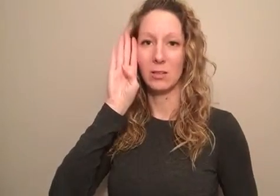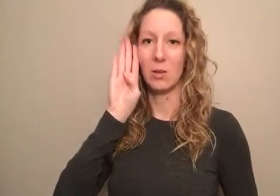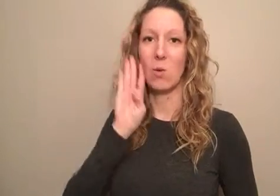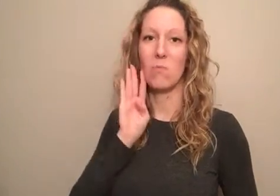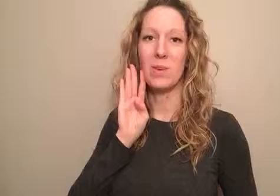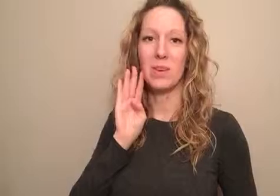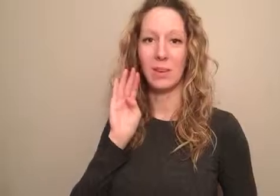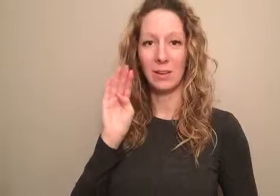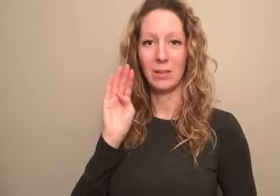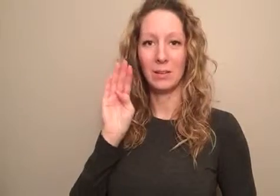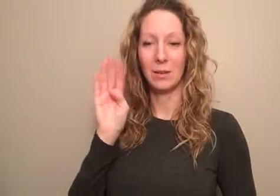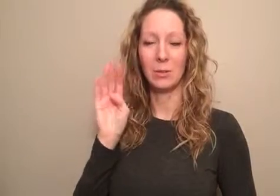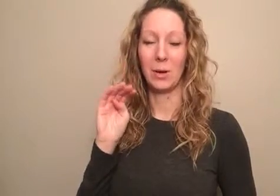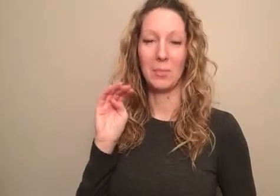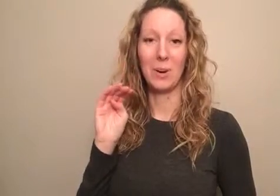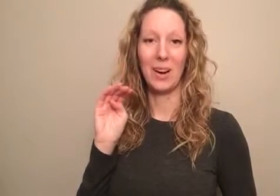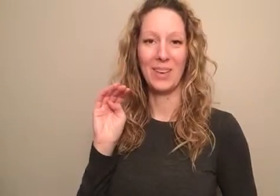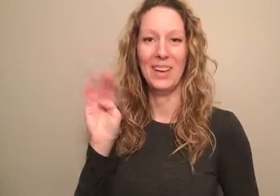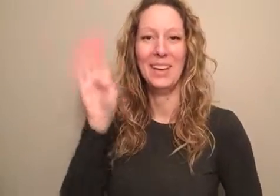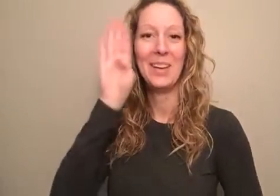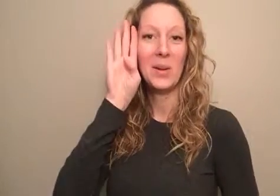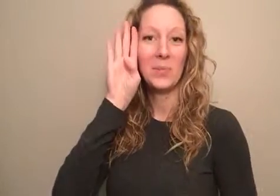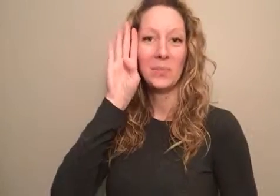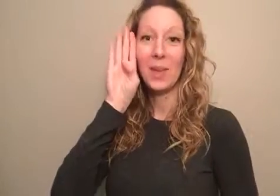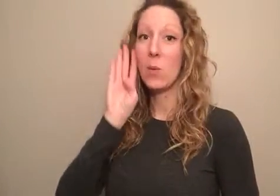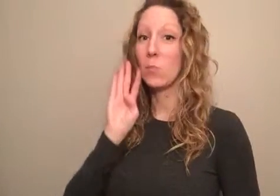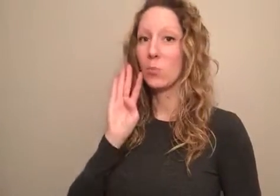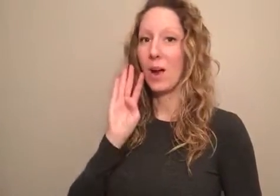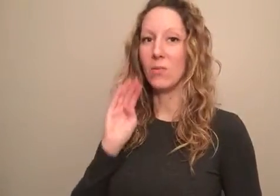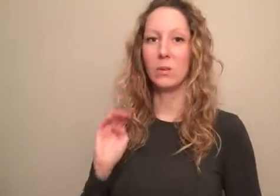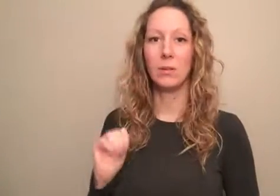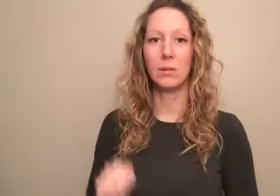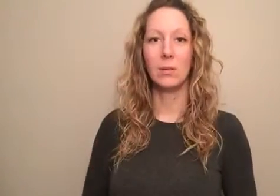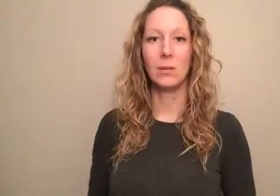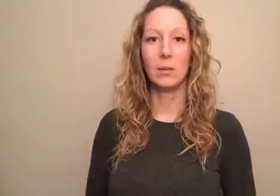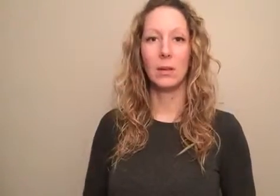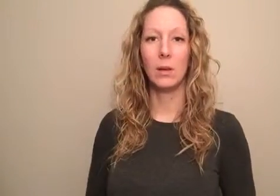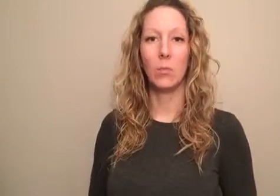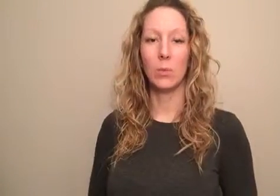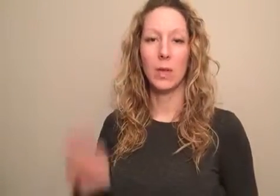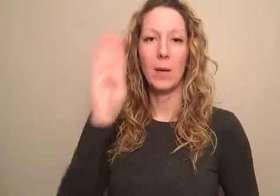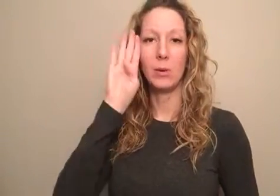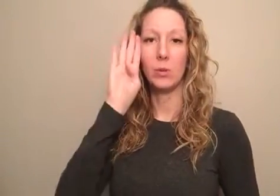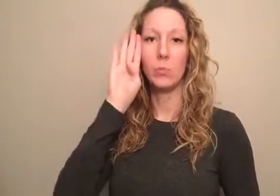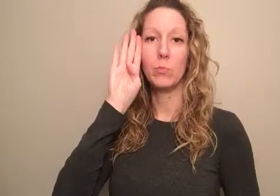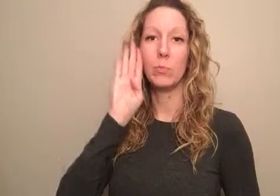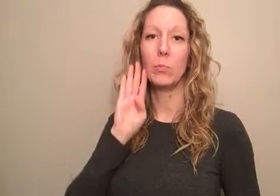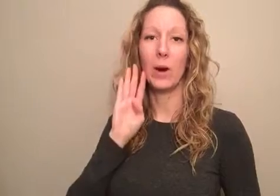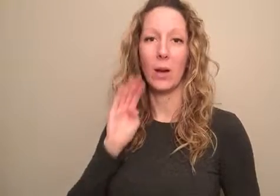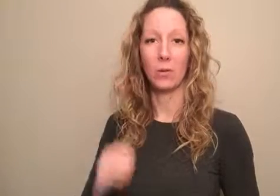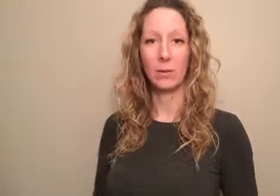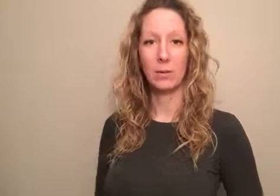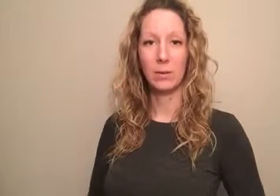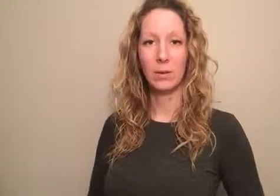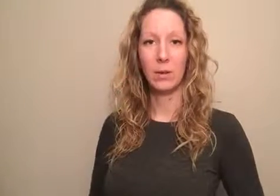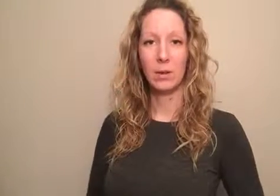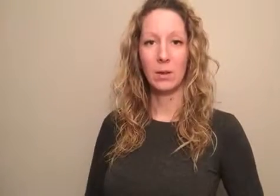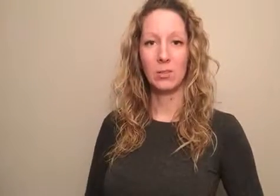So B, sorry, brown, brown. Okay, one more time, I'm going to do brown. So you're just